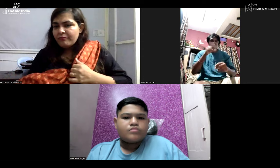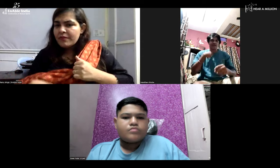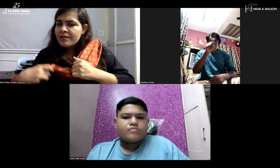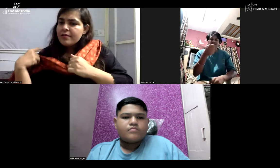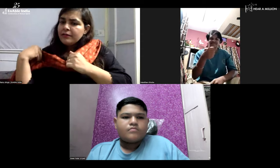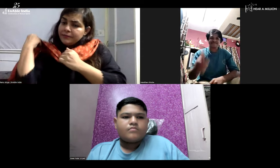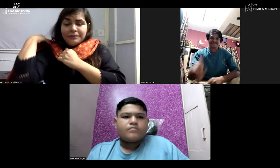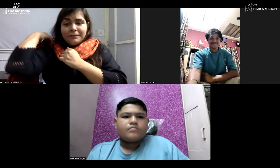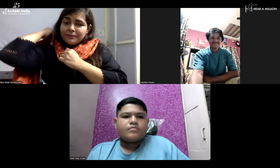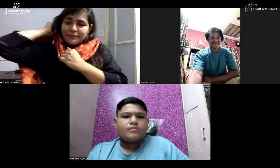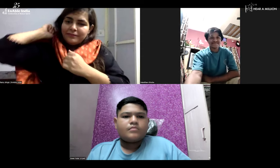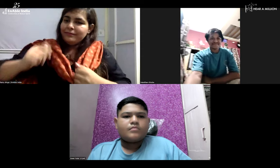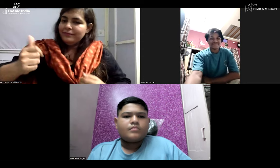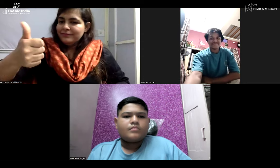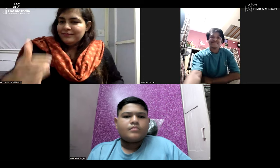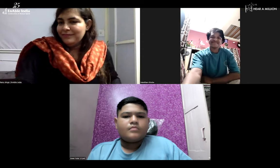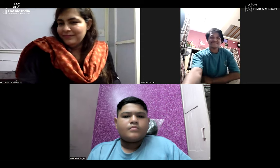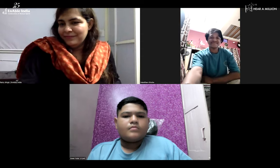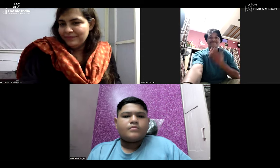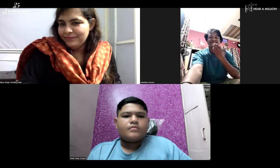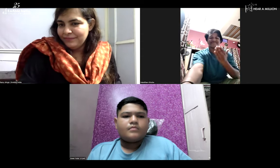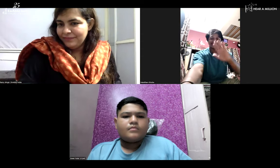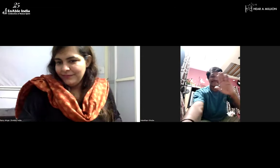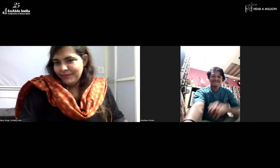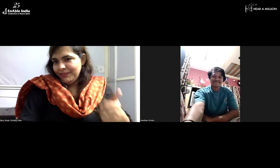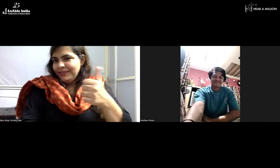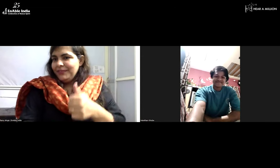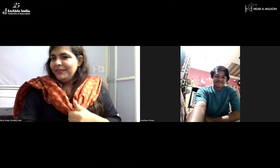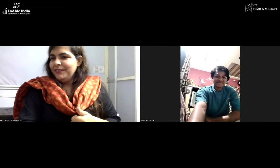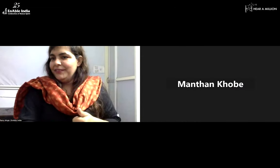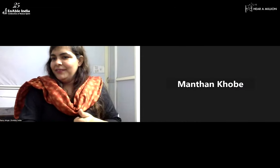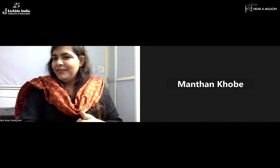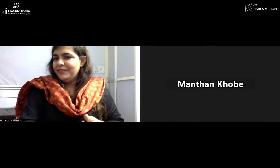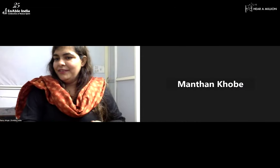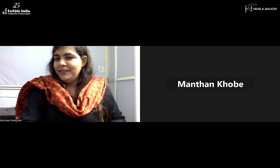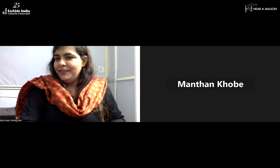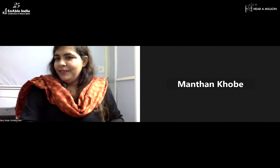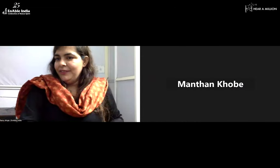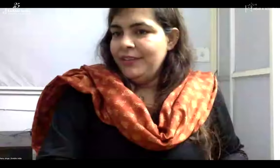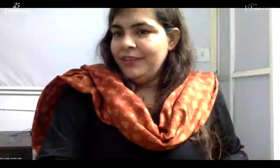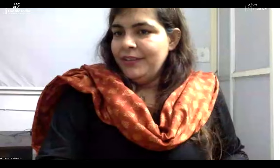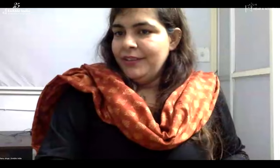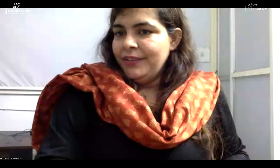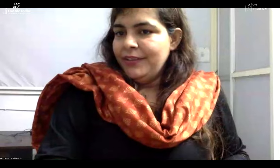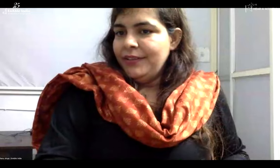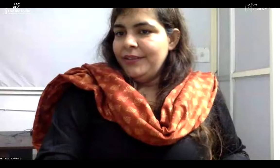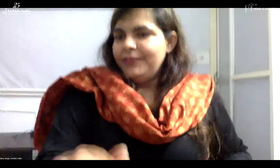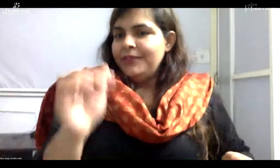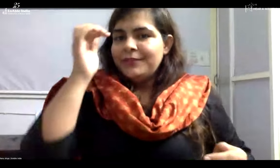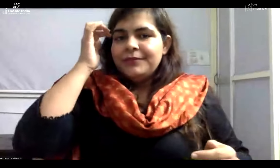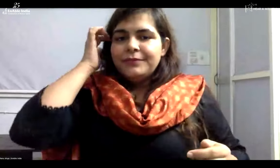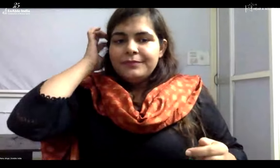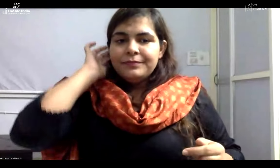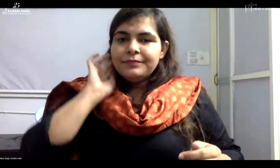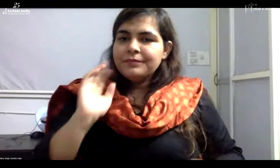group learning, and share our experiences, have discussions. Hey, I read this. What do you think about this thing? So I don't see that's there.